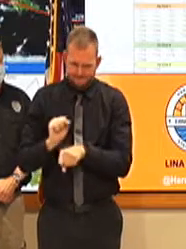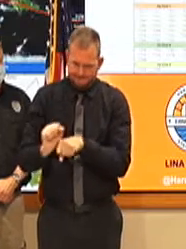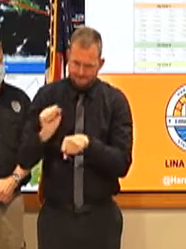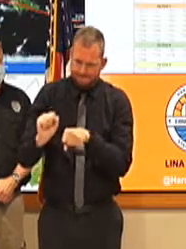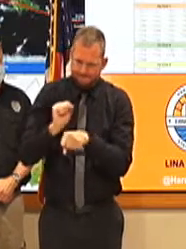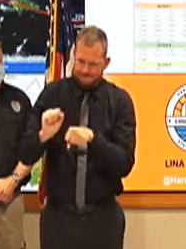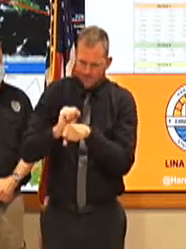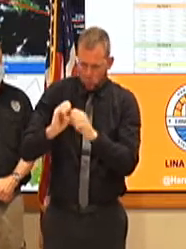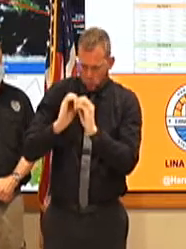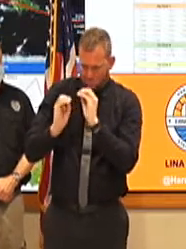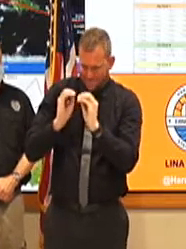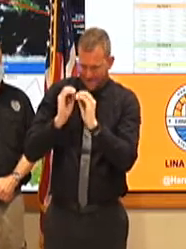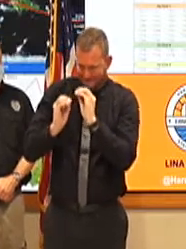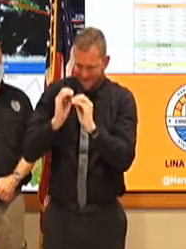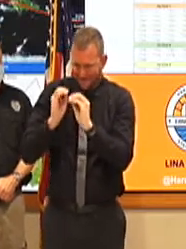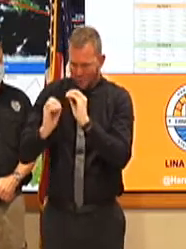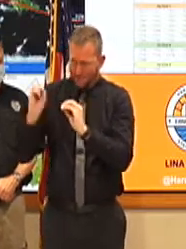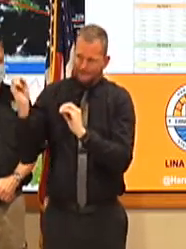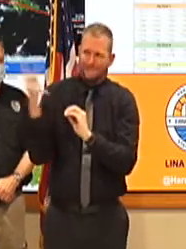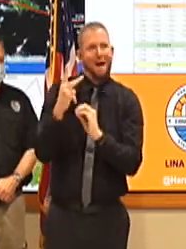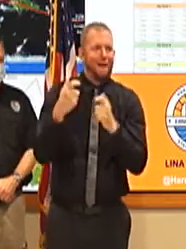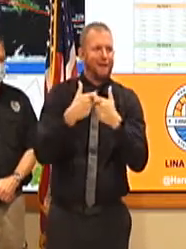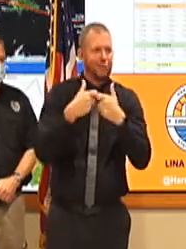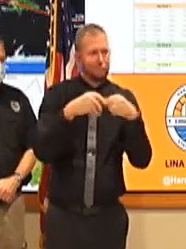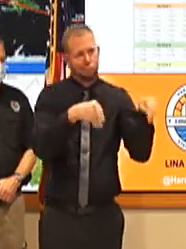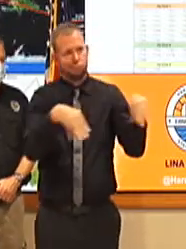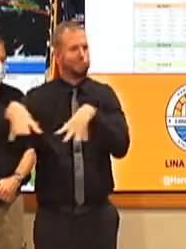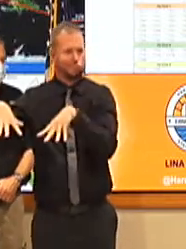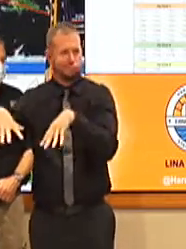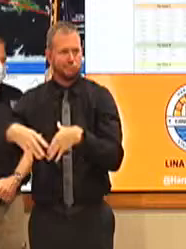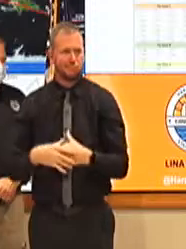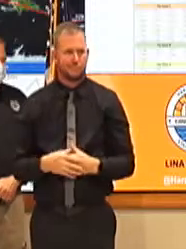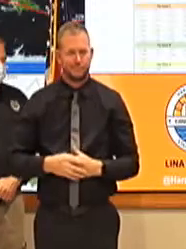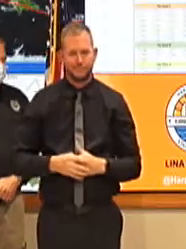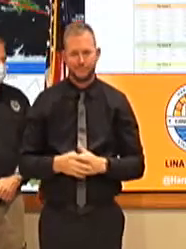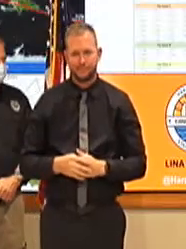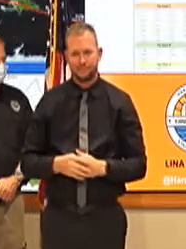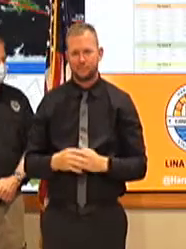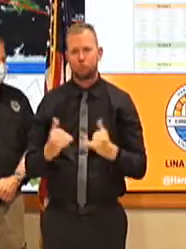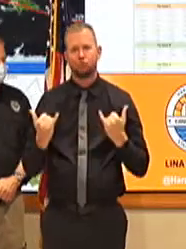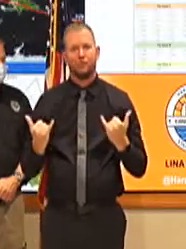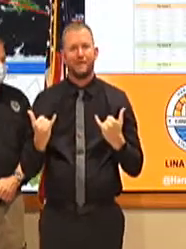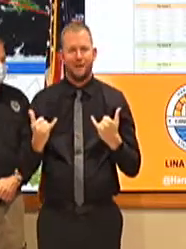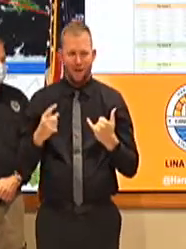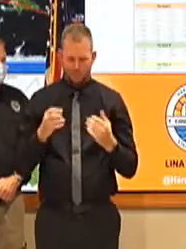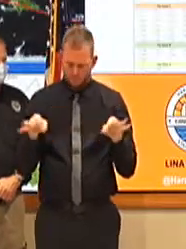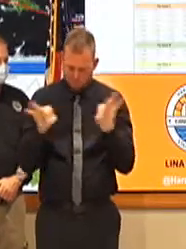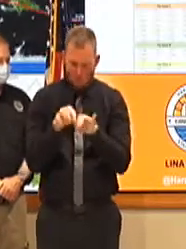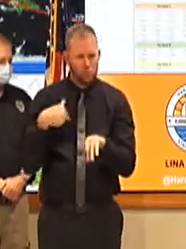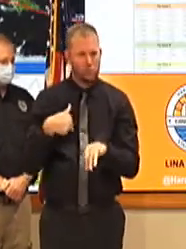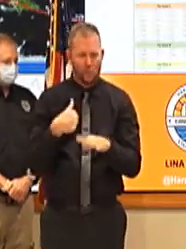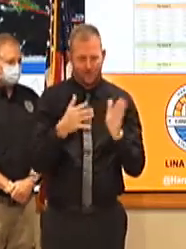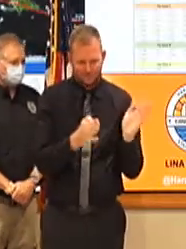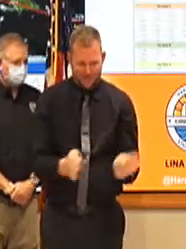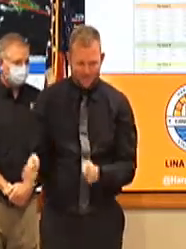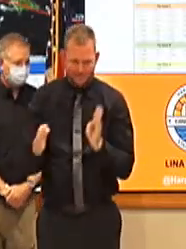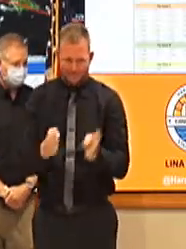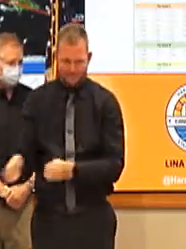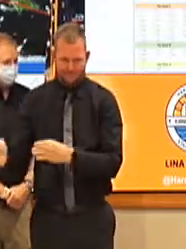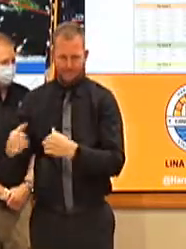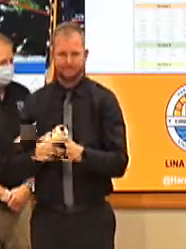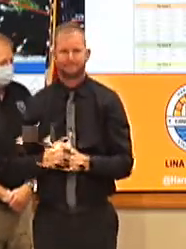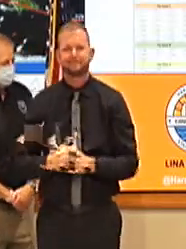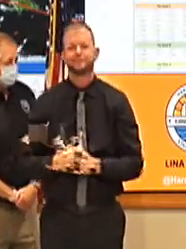but for right now, let's prepare for that contingency. Yeah. And let me just say, and this is when we are already ahead of the